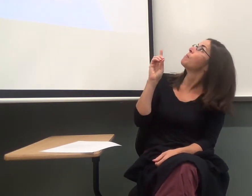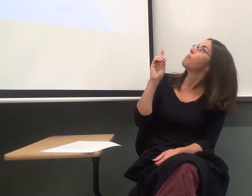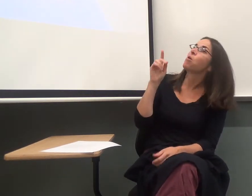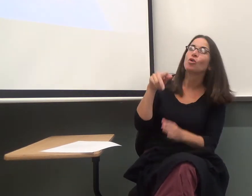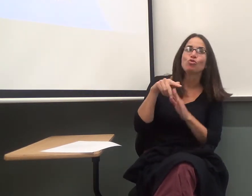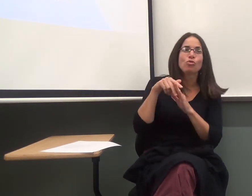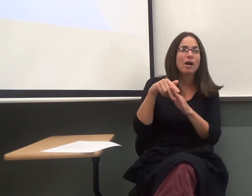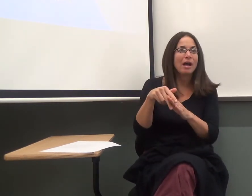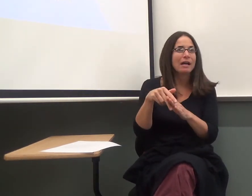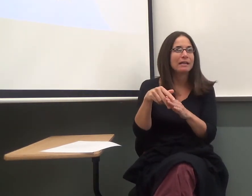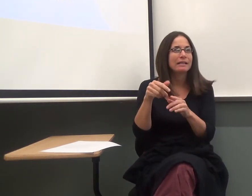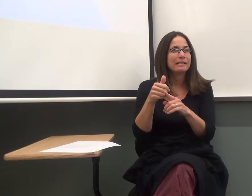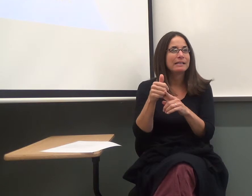just identifying the part of speech.